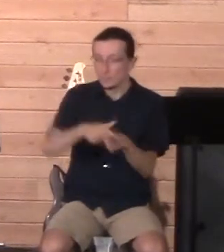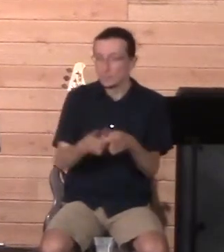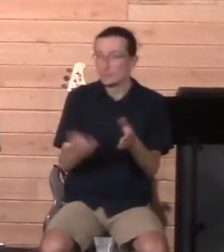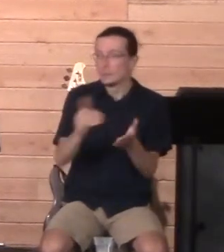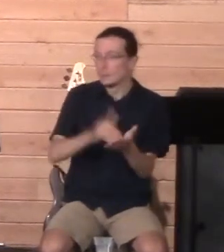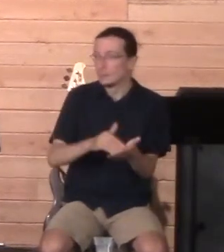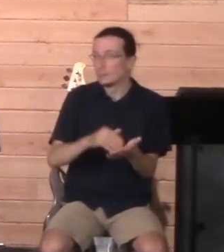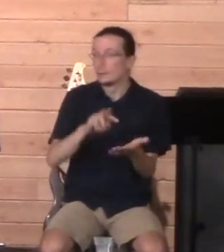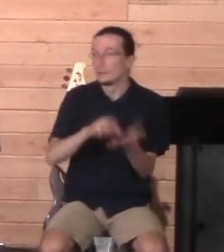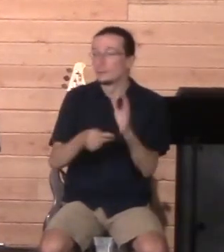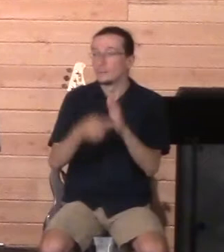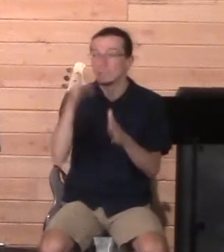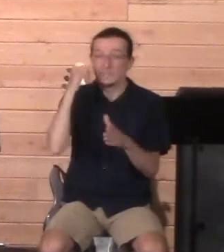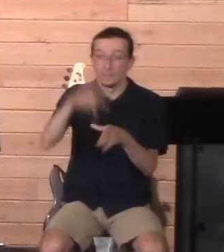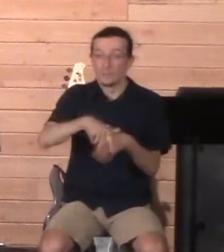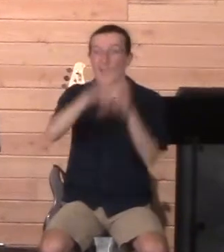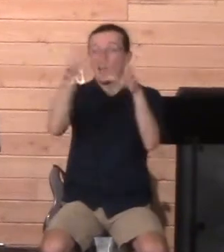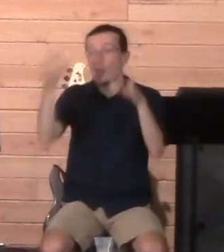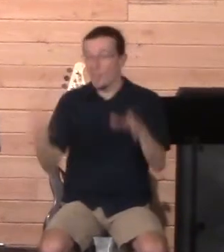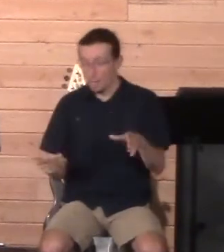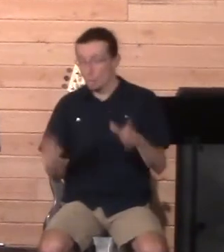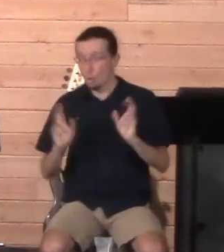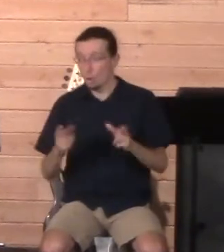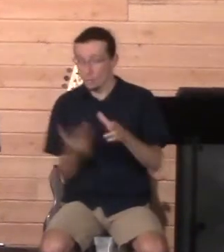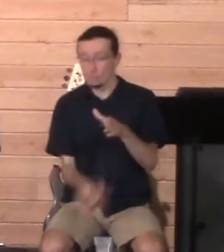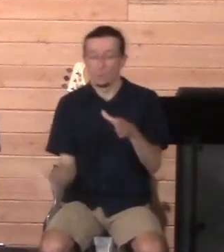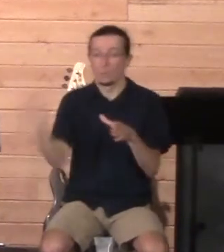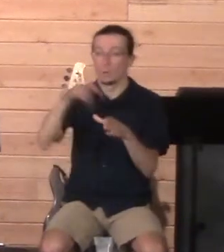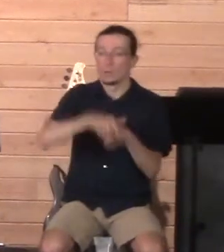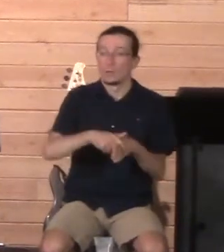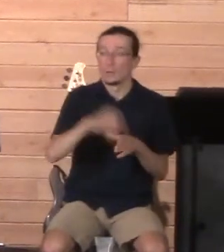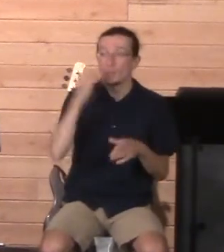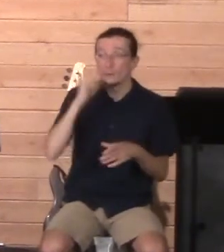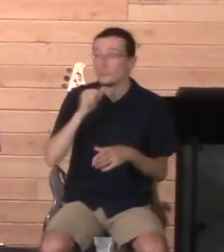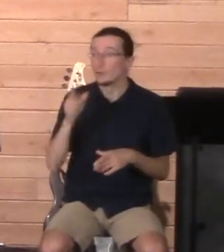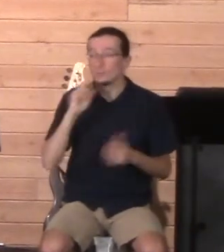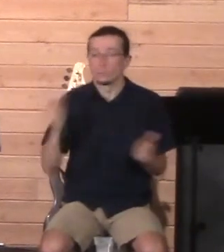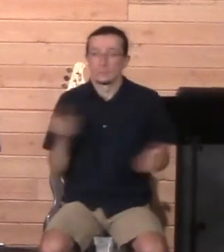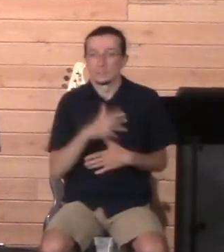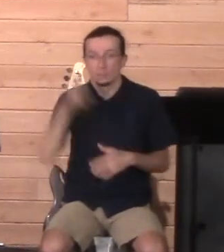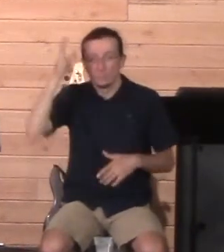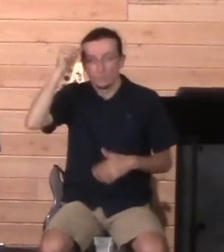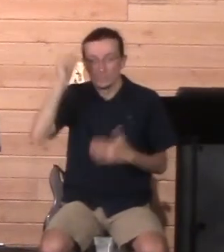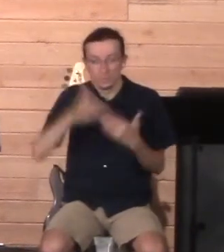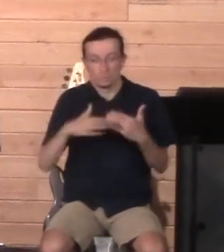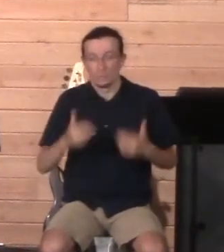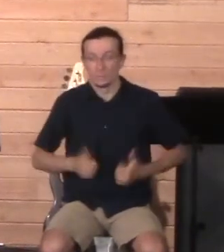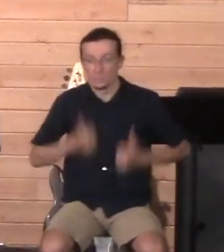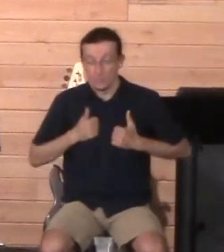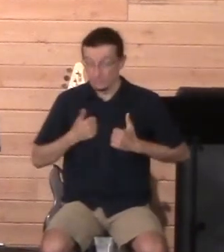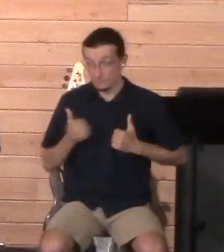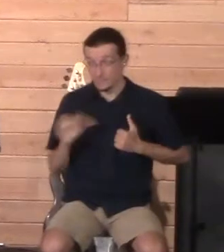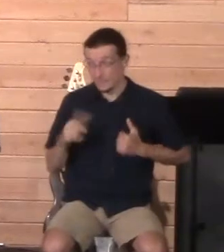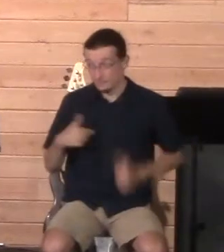means if you get bucked off, hurry up and get back on. Otherwise, you'll get scared of horses the rest of your life, like me.